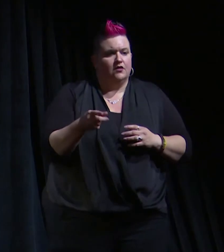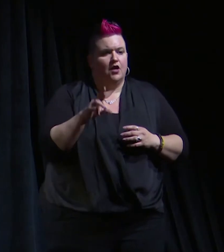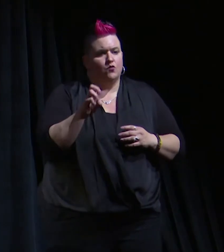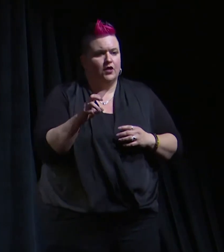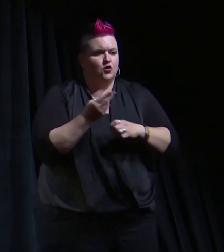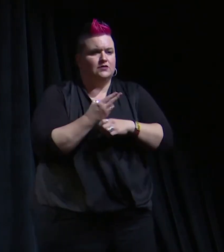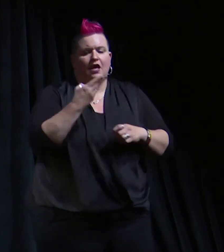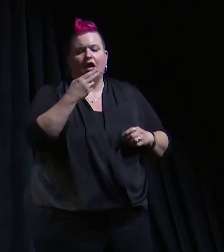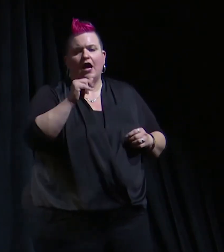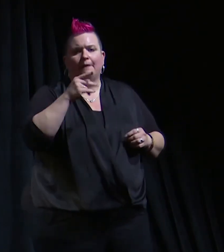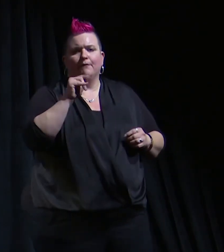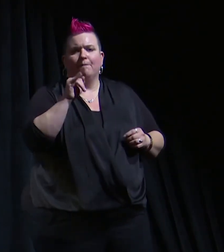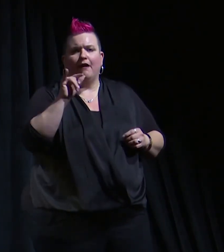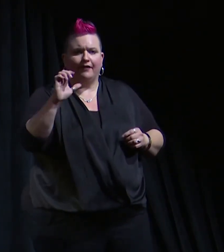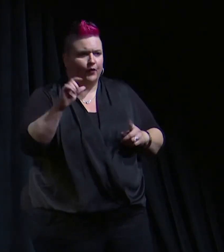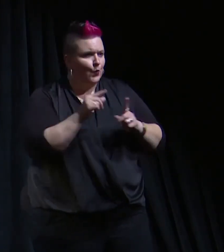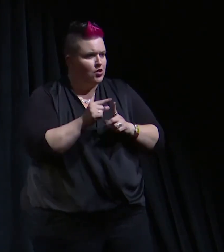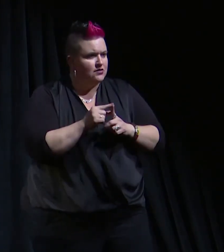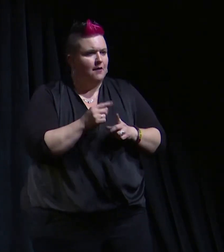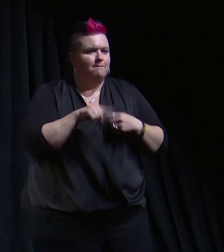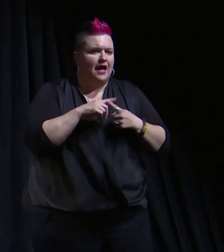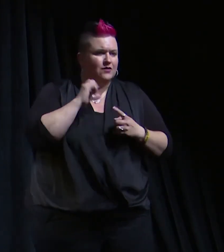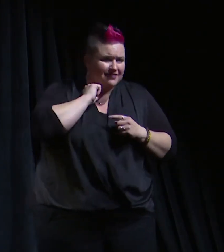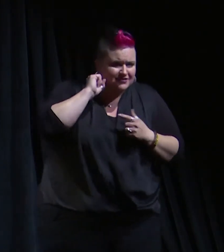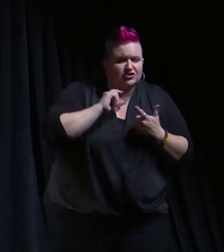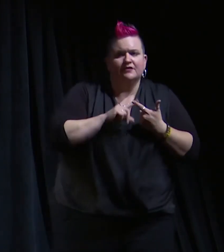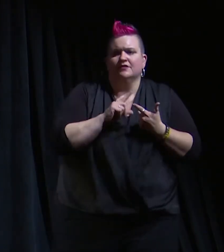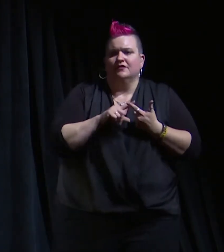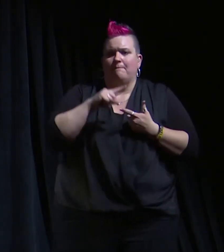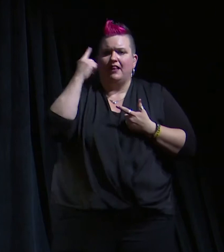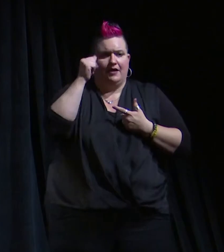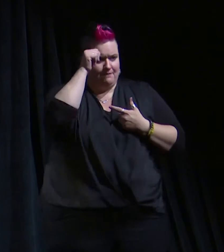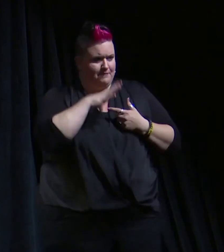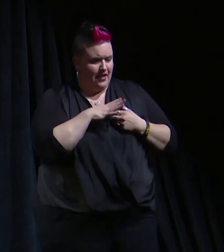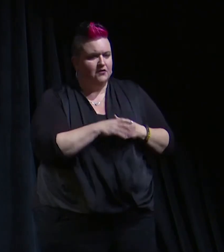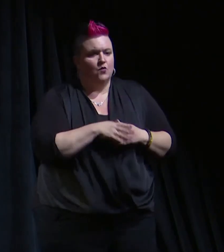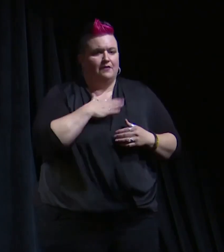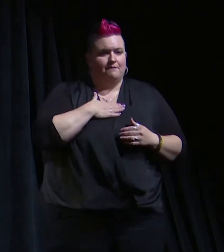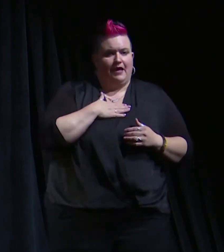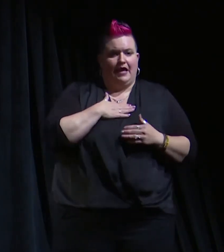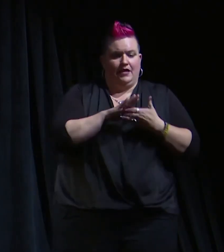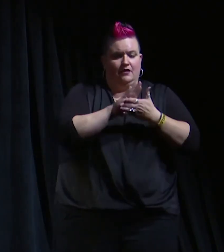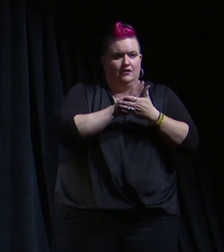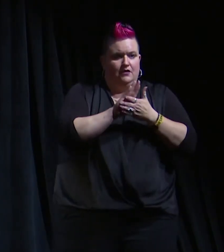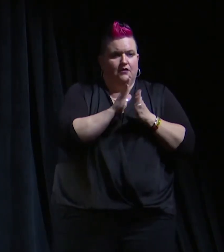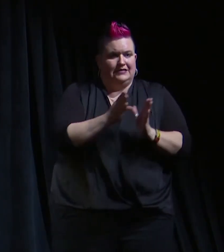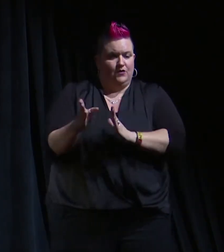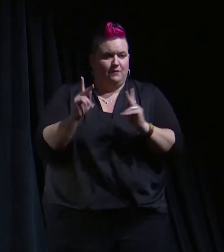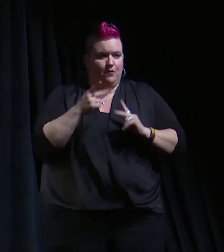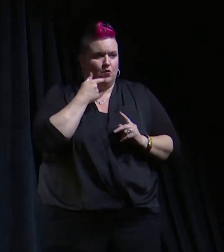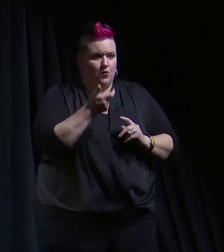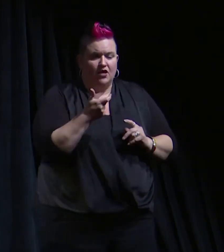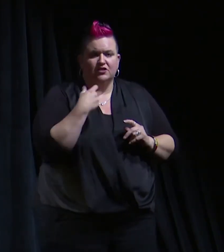hyperbolic words, some of which are being employed right now, about lynching black men. With my series, people who've watched it will say